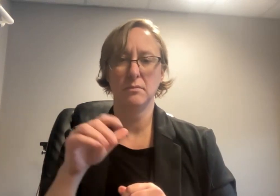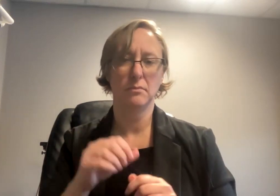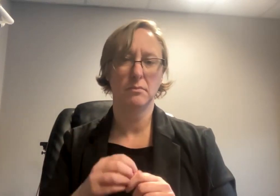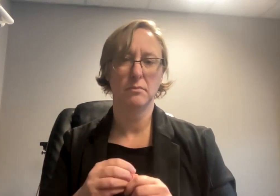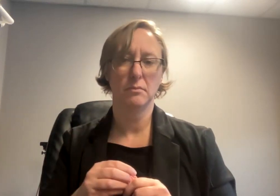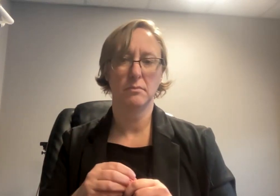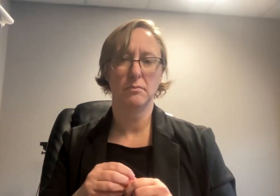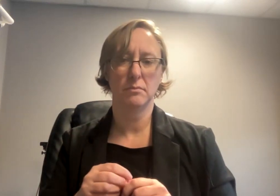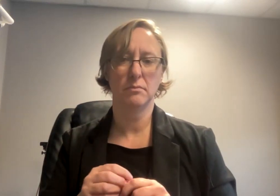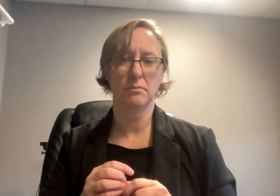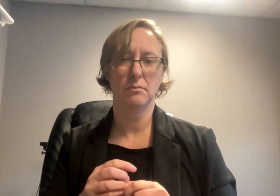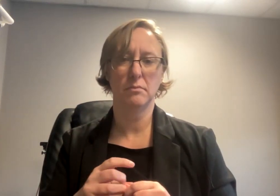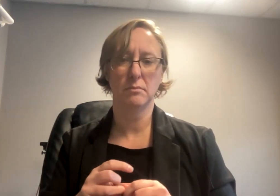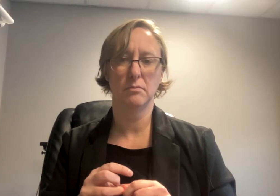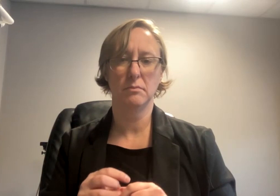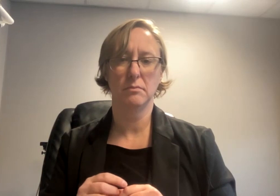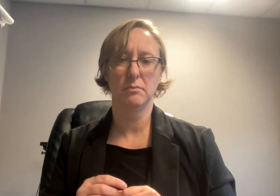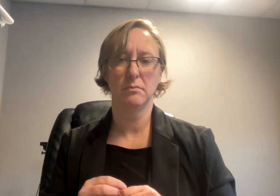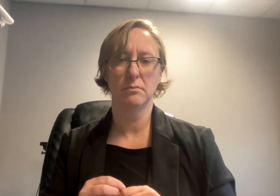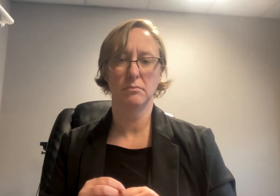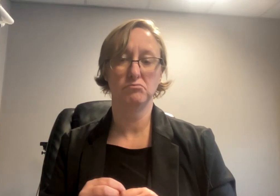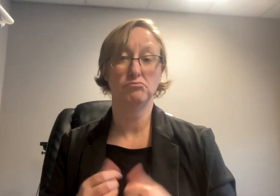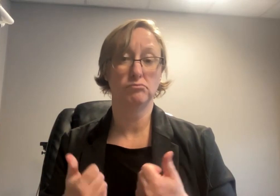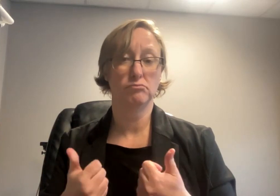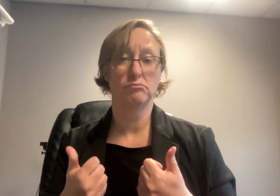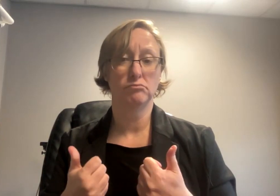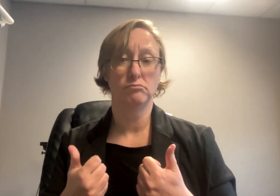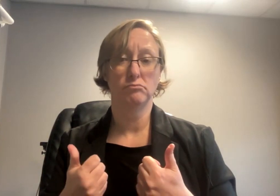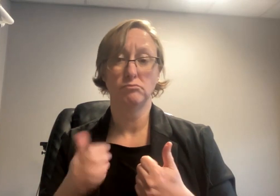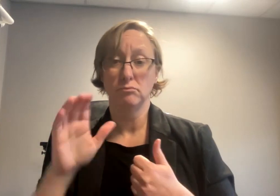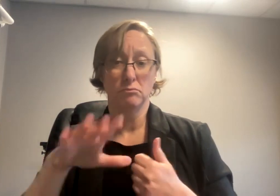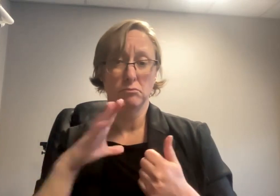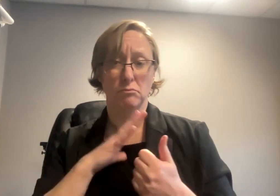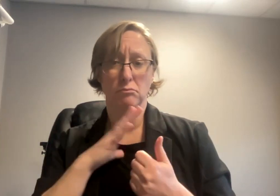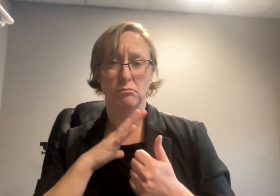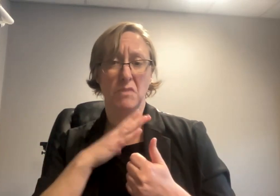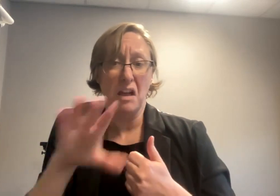of the platform. I'll have to ask to get that name.